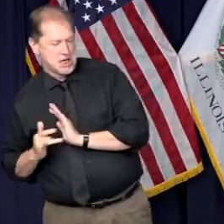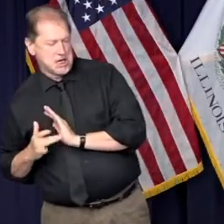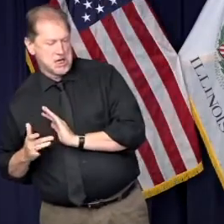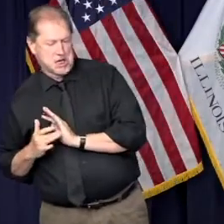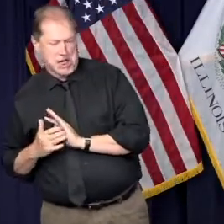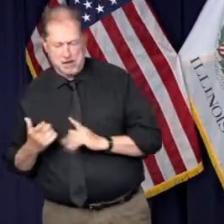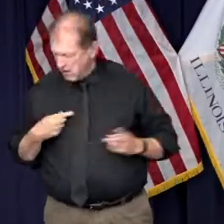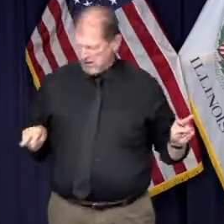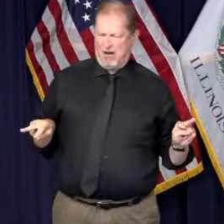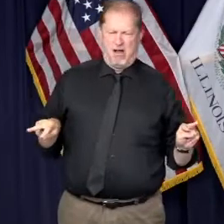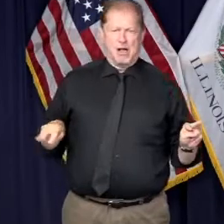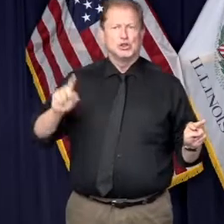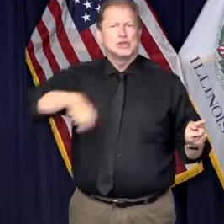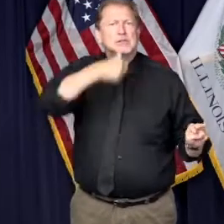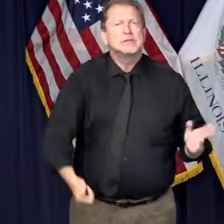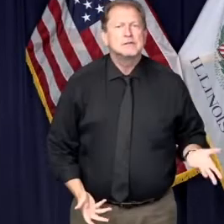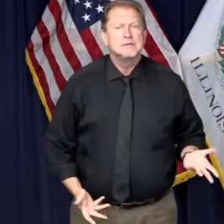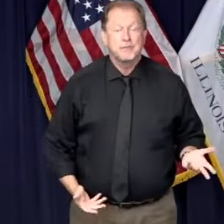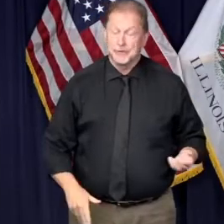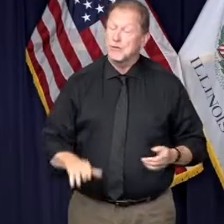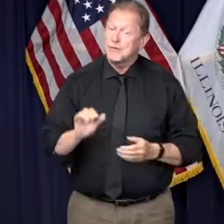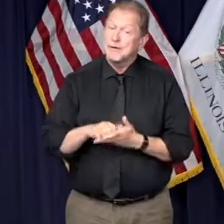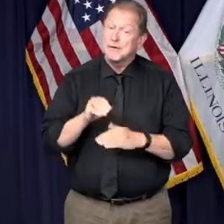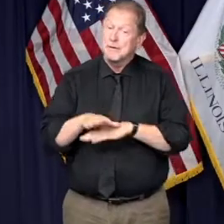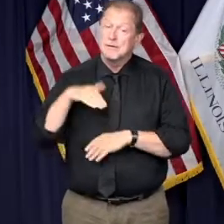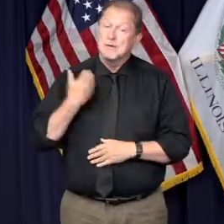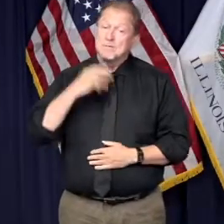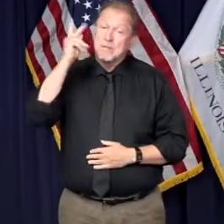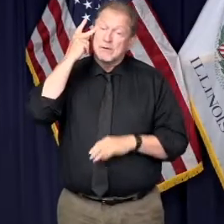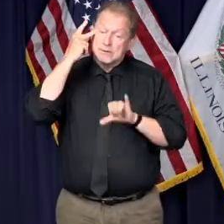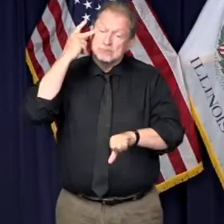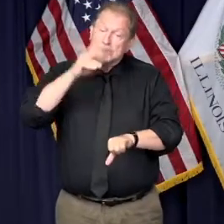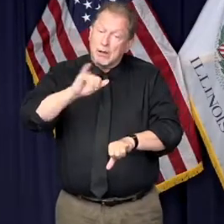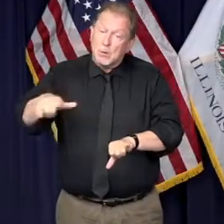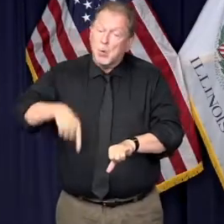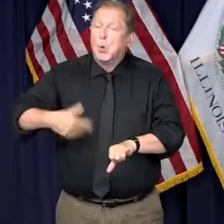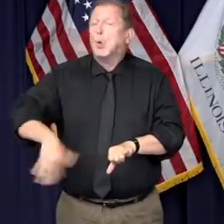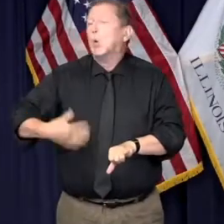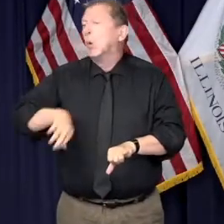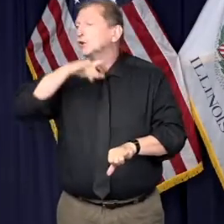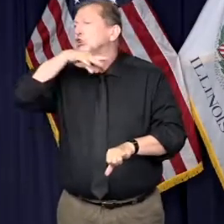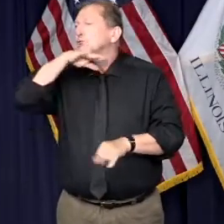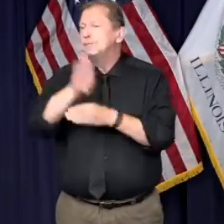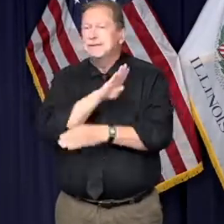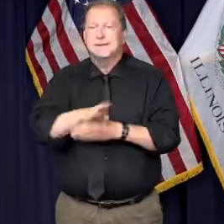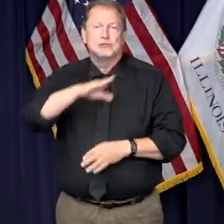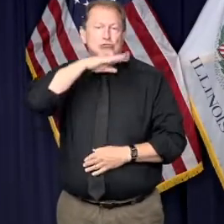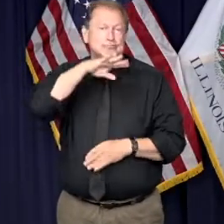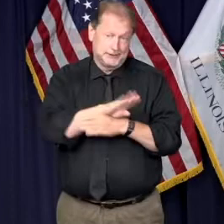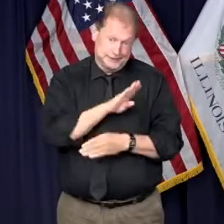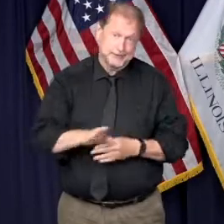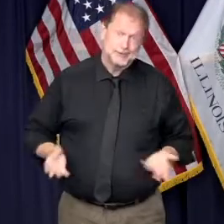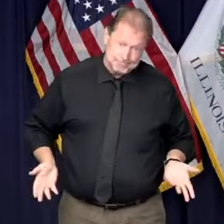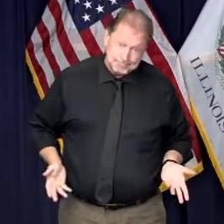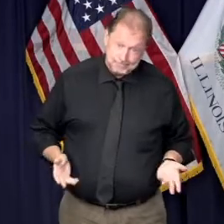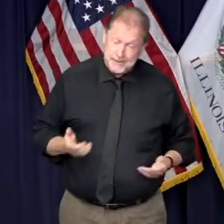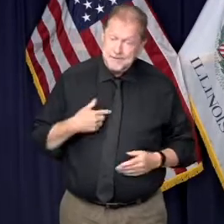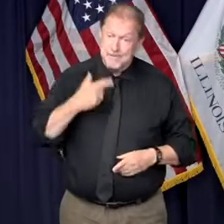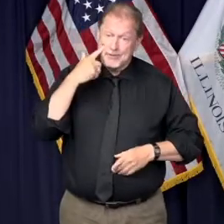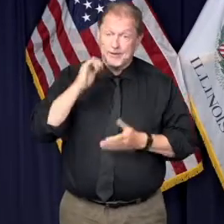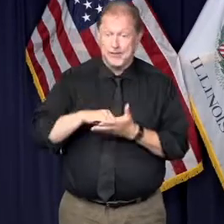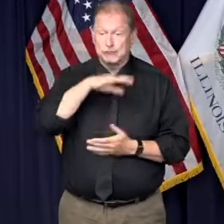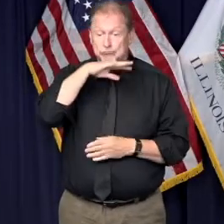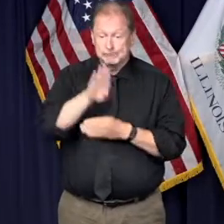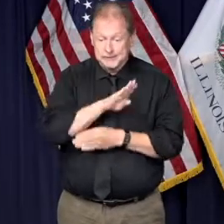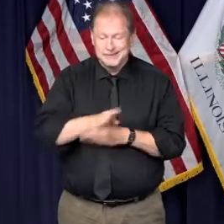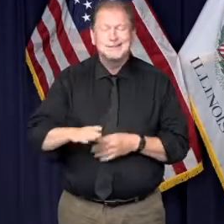I think that it affects the politics in Illinois, of course. I think that the swamp in